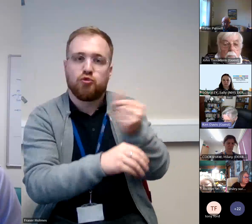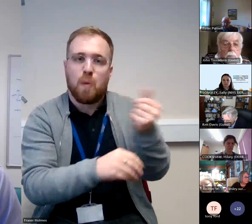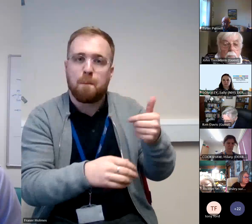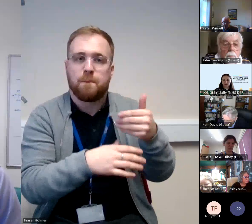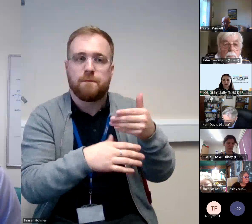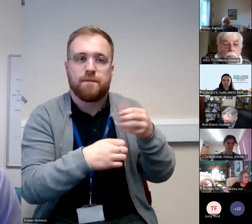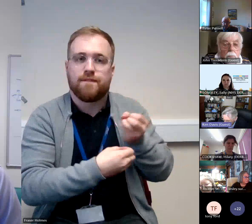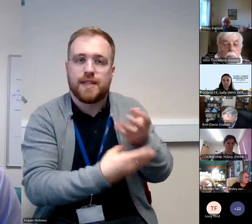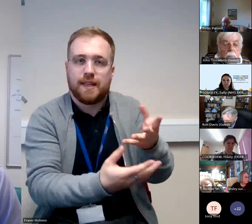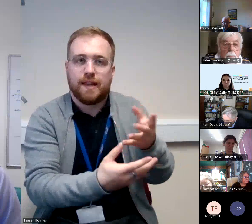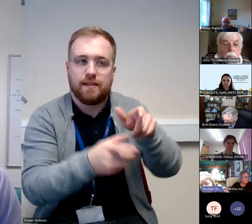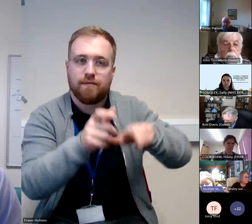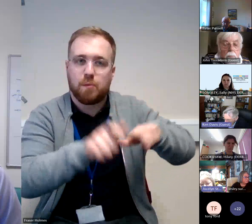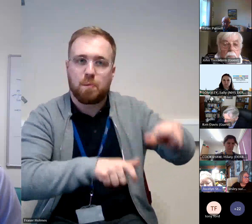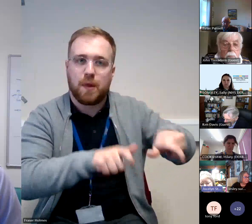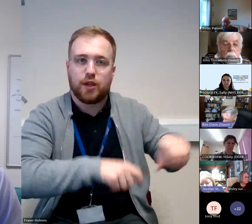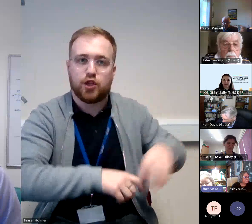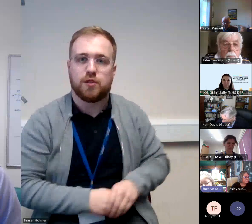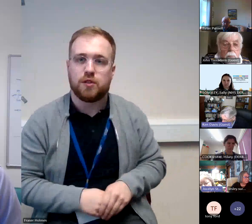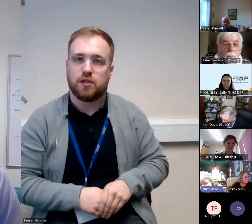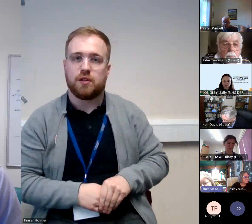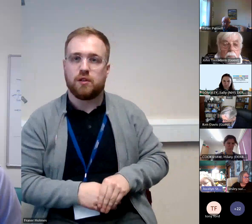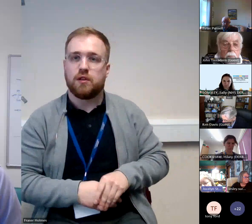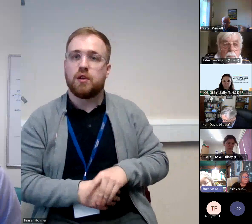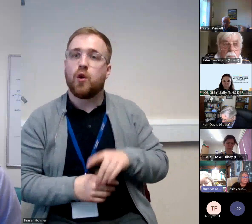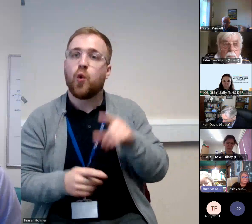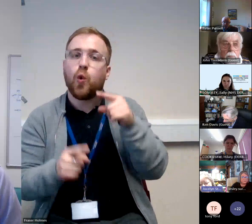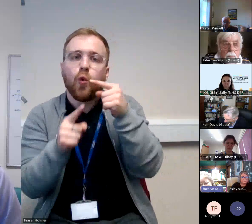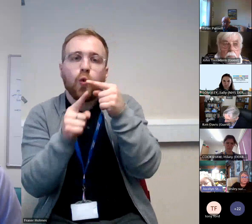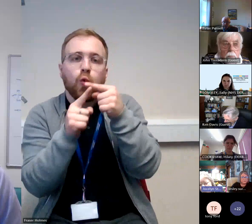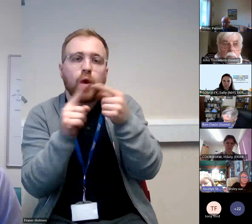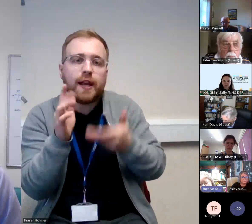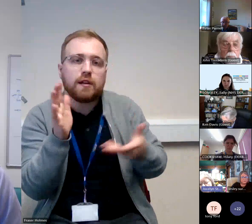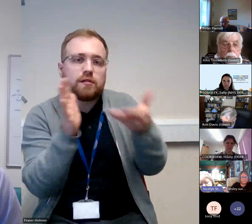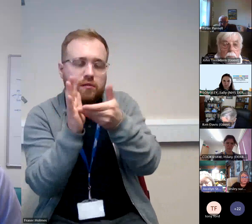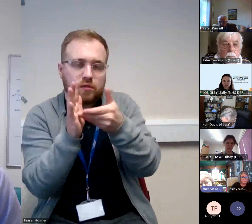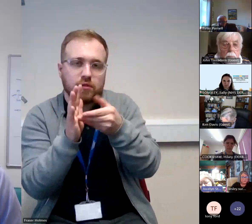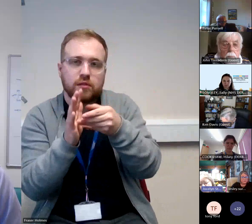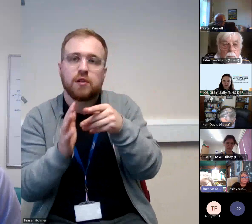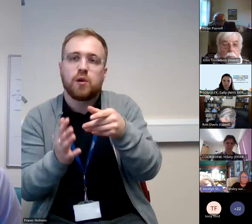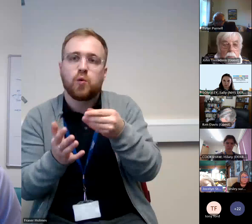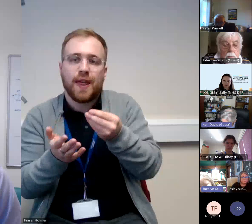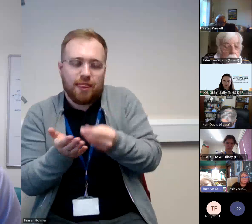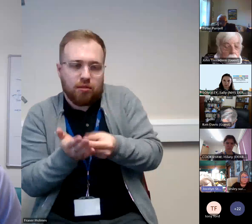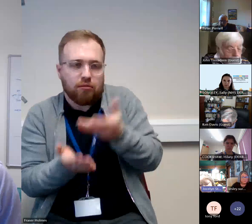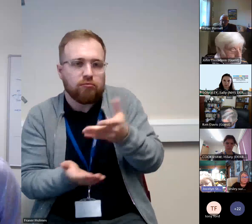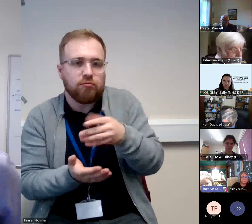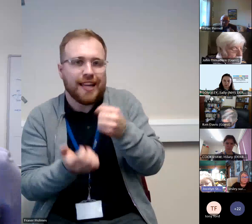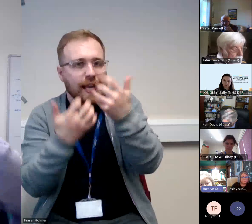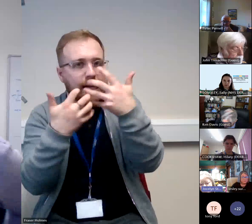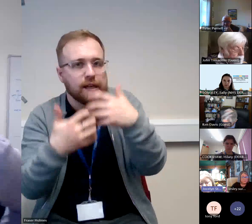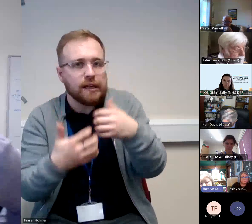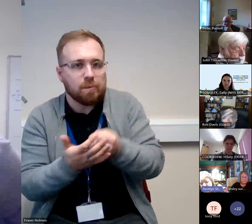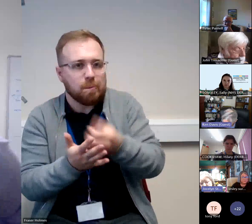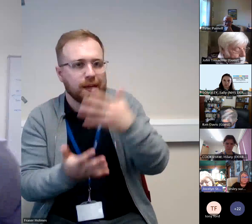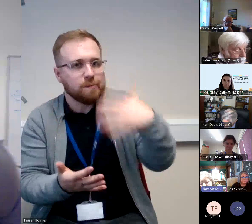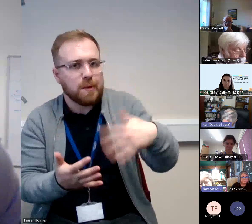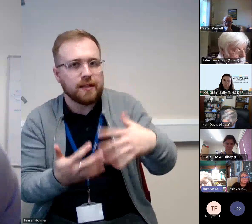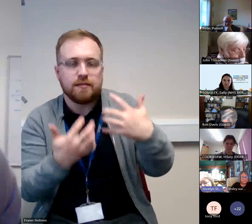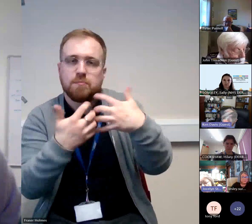population. A quick addition to that too, with the cost of these expensive machines,